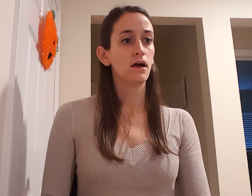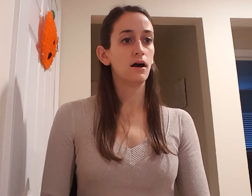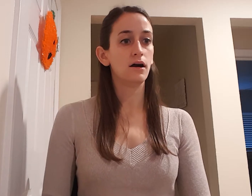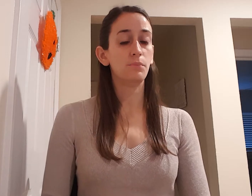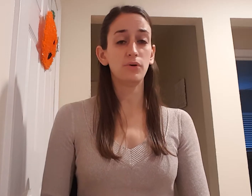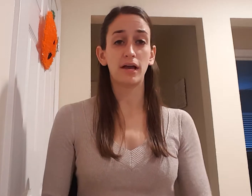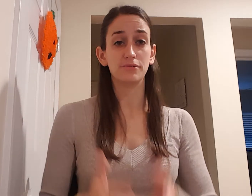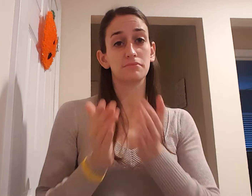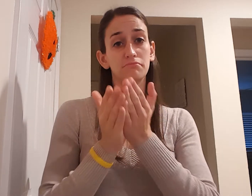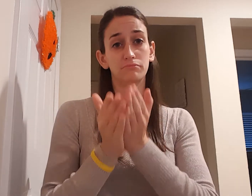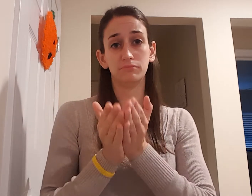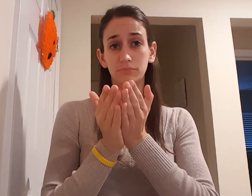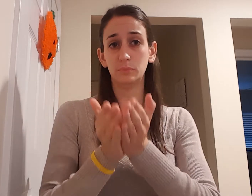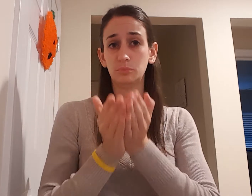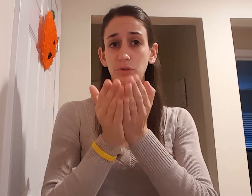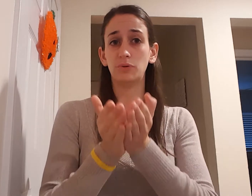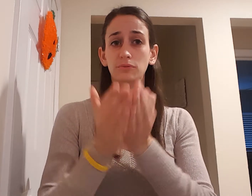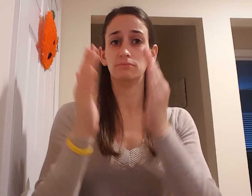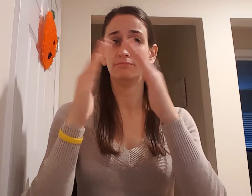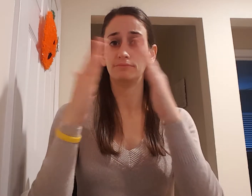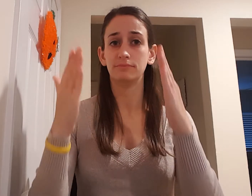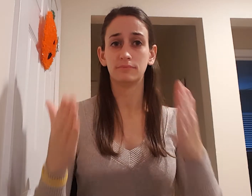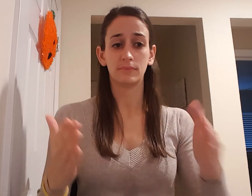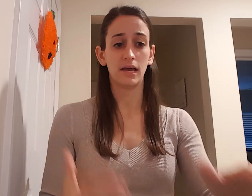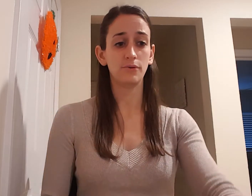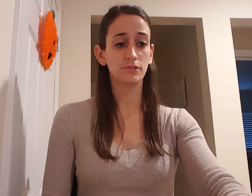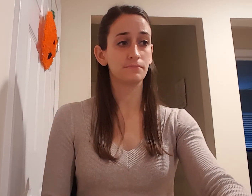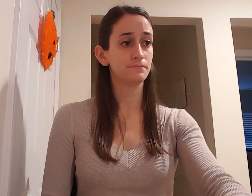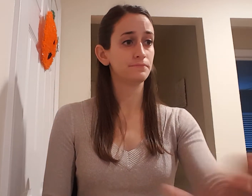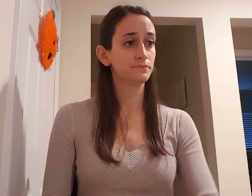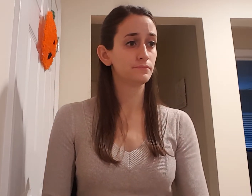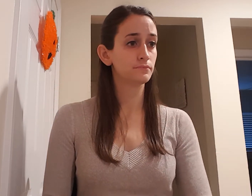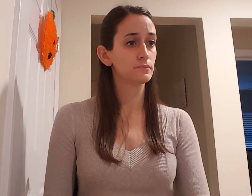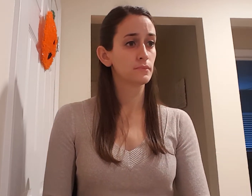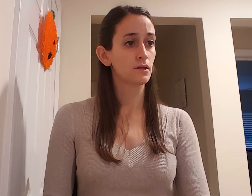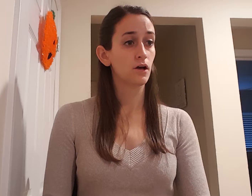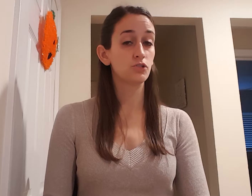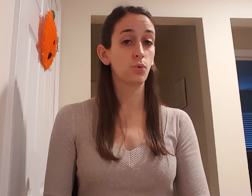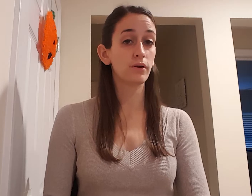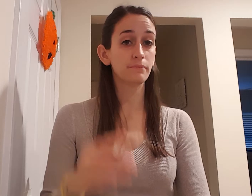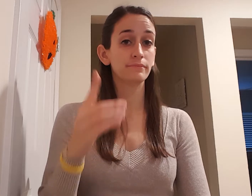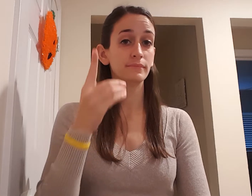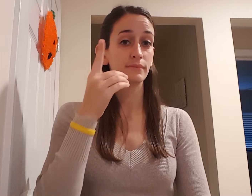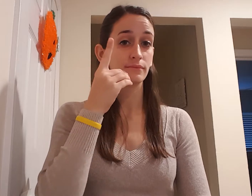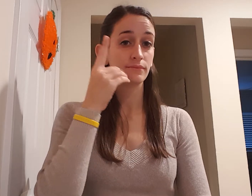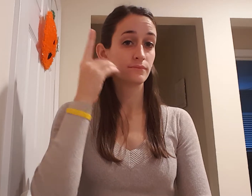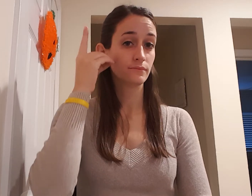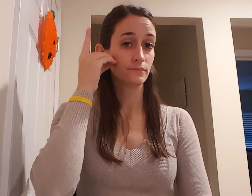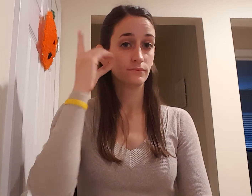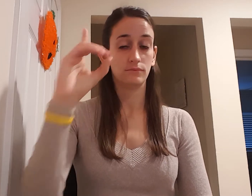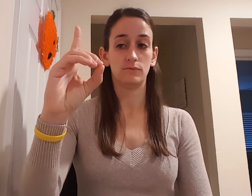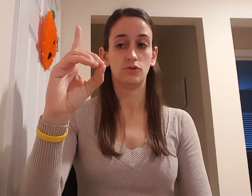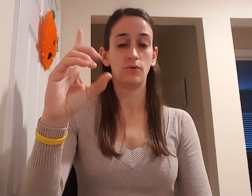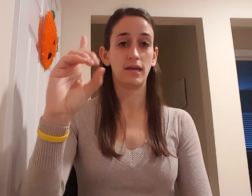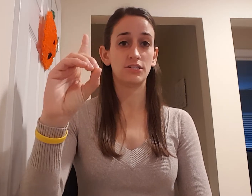A boathouse, boat house. A dorm, so hand shape